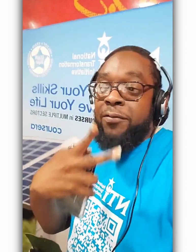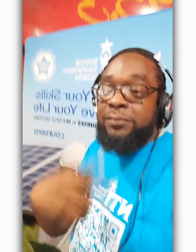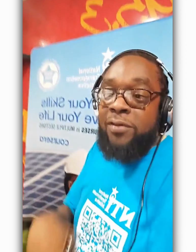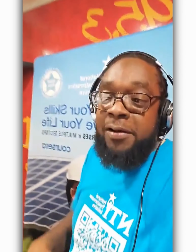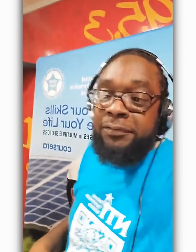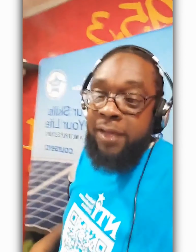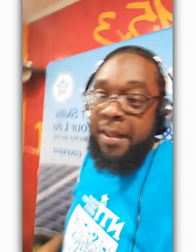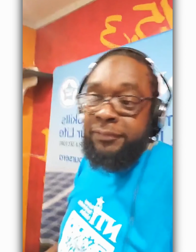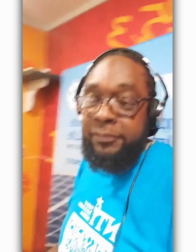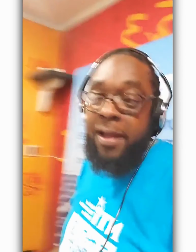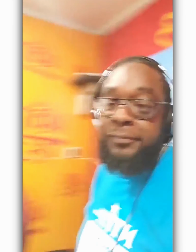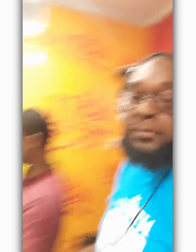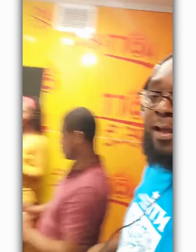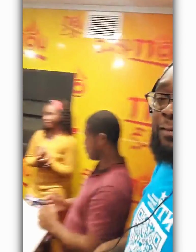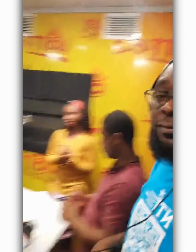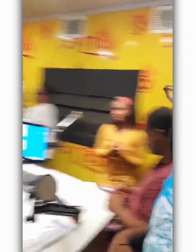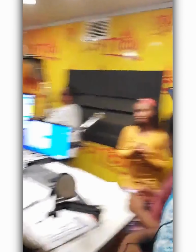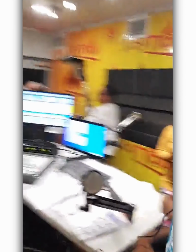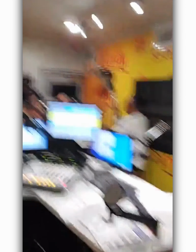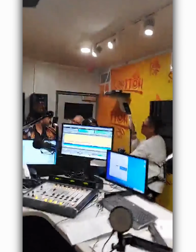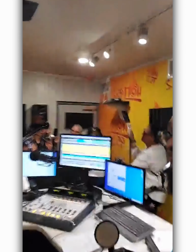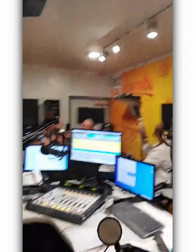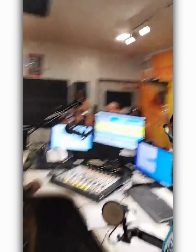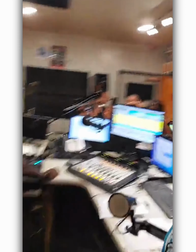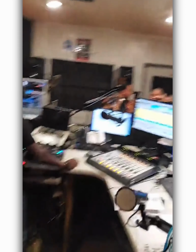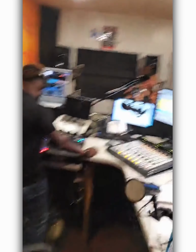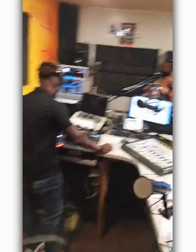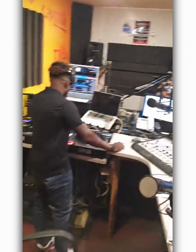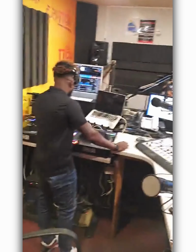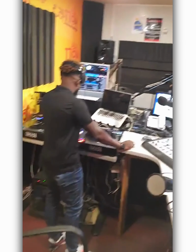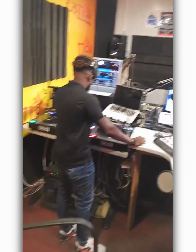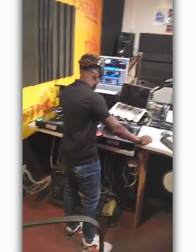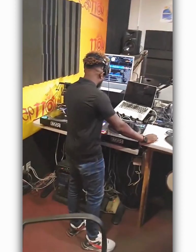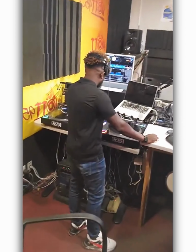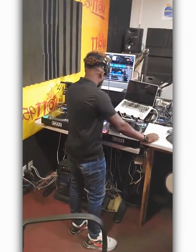achieving excellence. In the digital world.